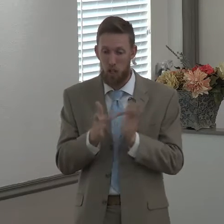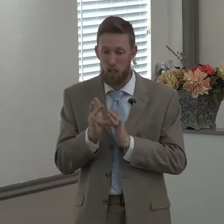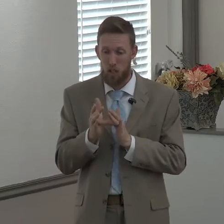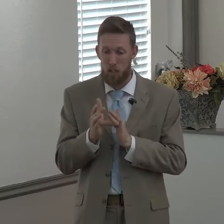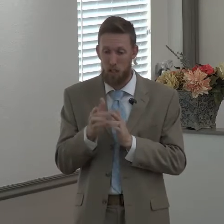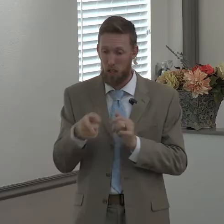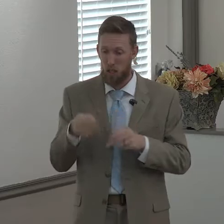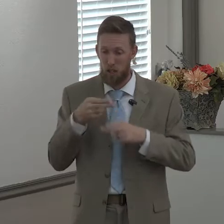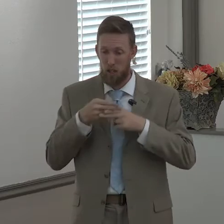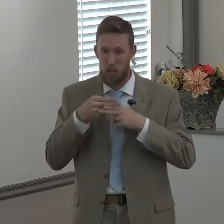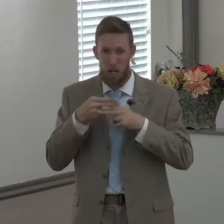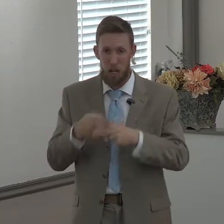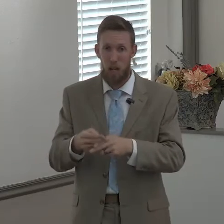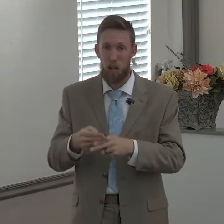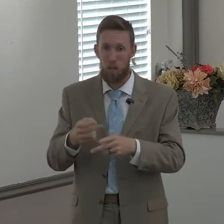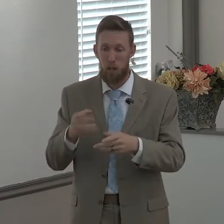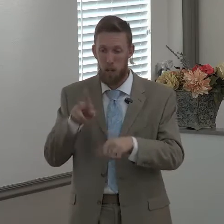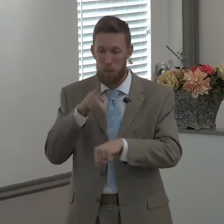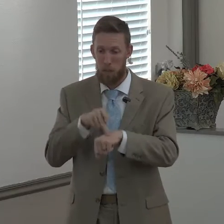you're acting like